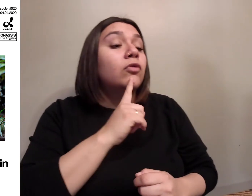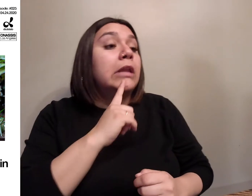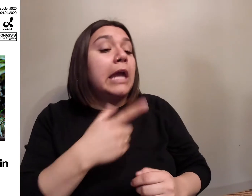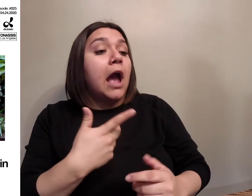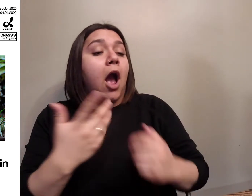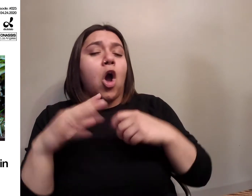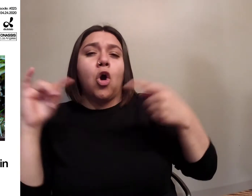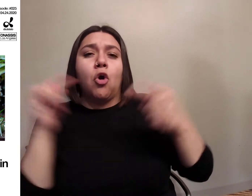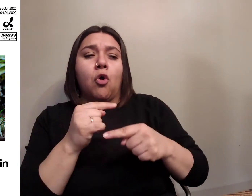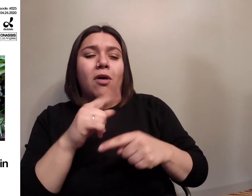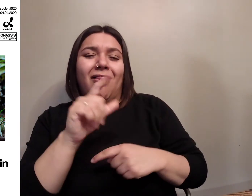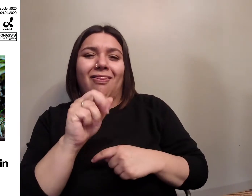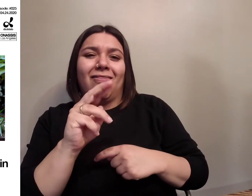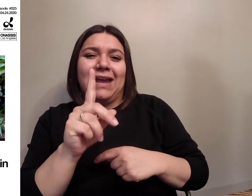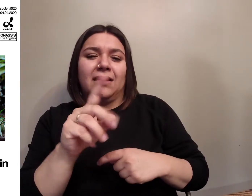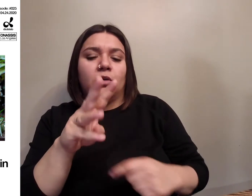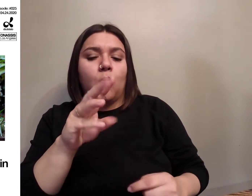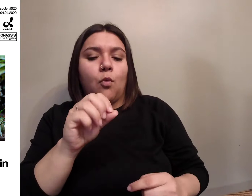in this age.